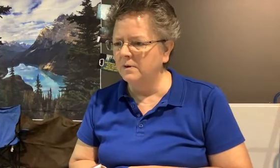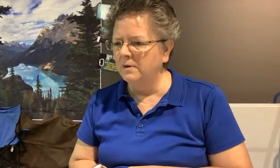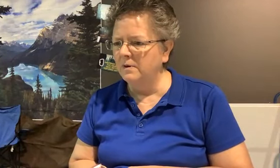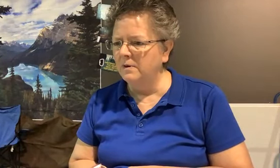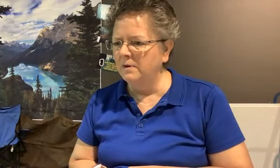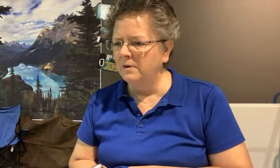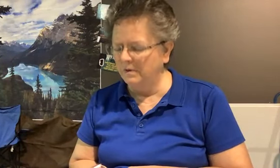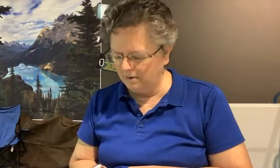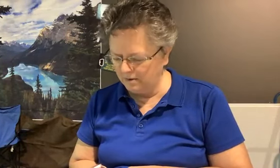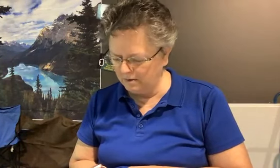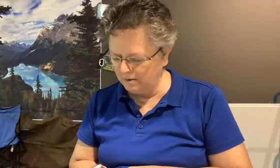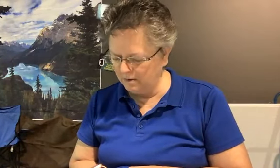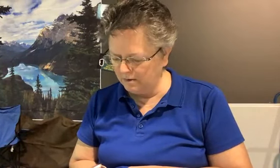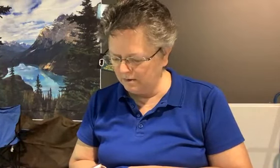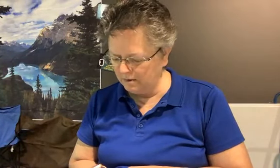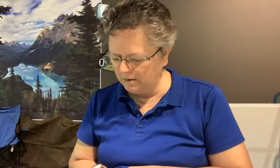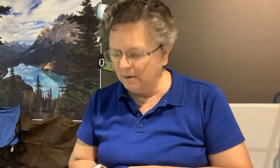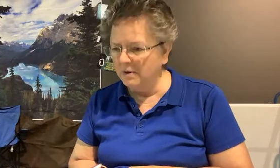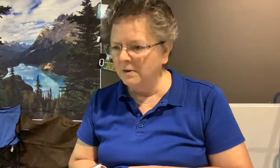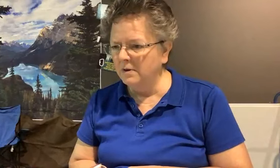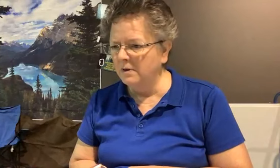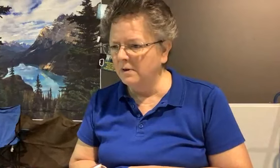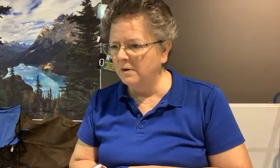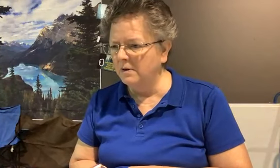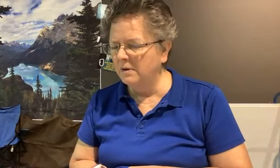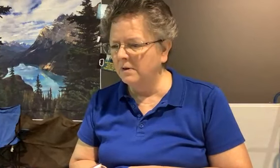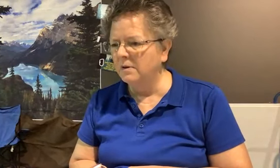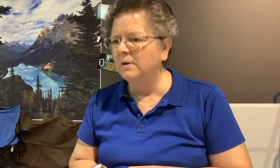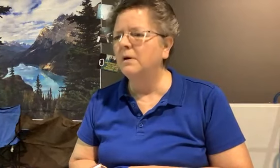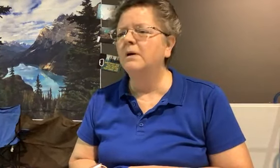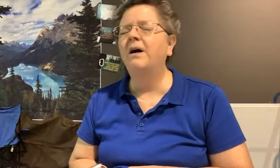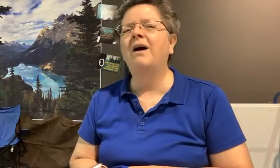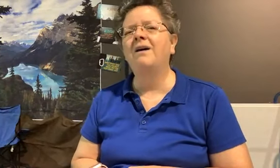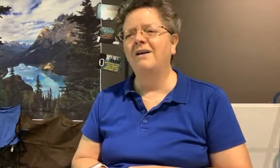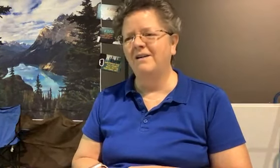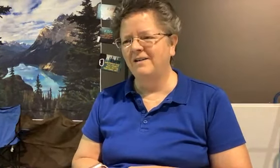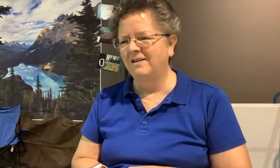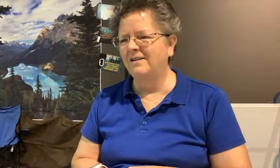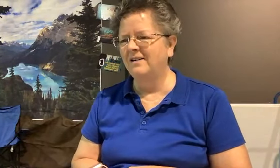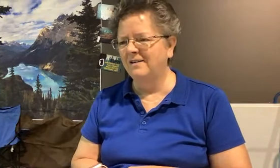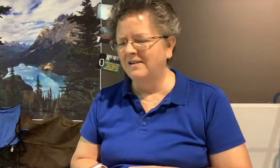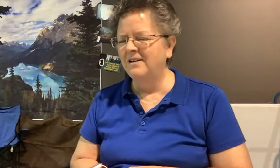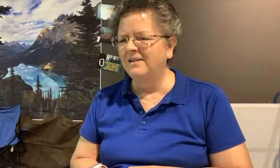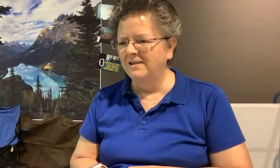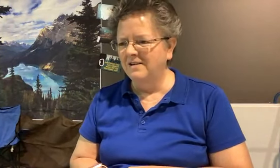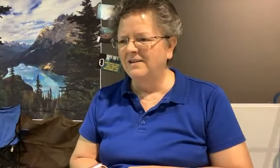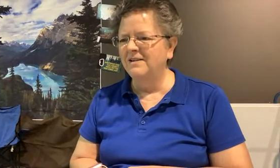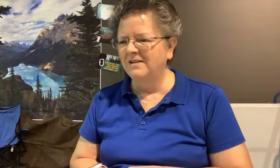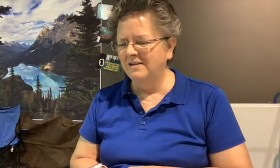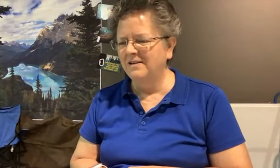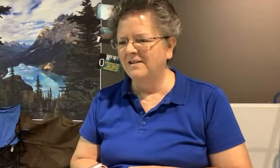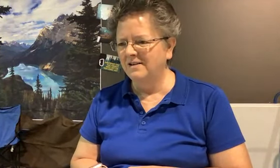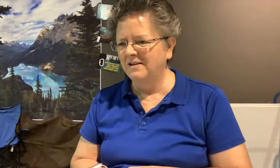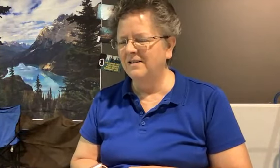Jehovah blesses, and Ido means in his time. So you could read that as God remembers